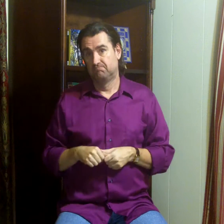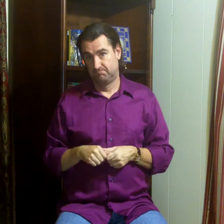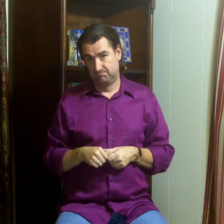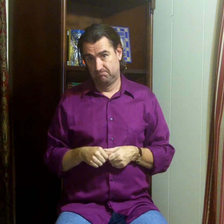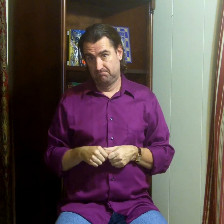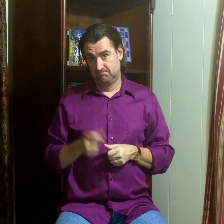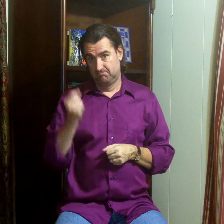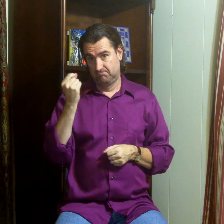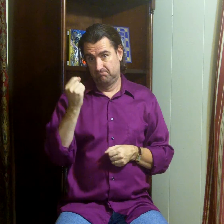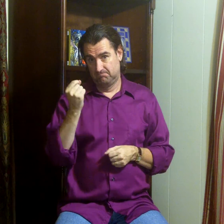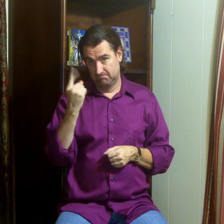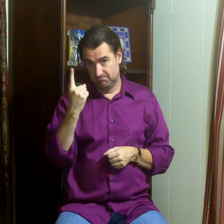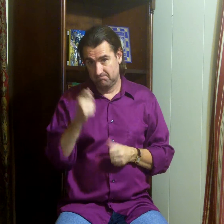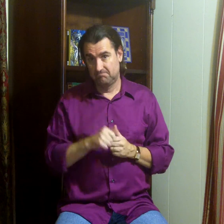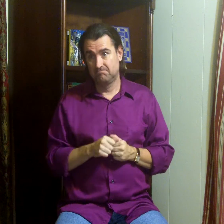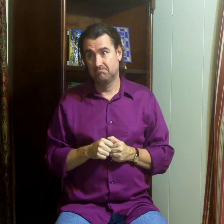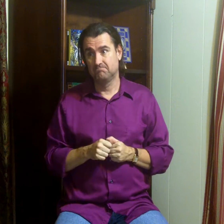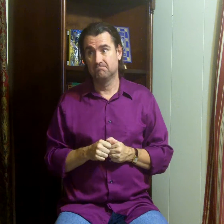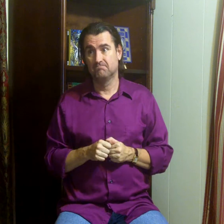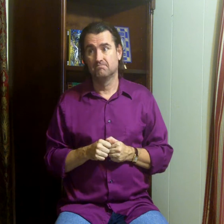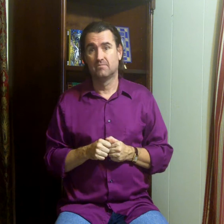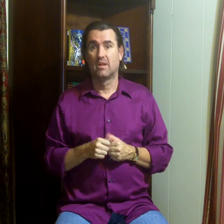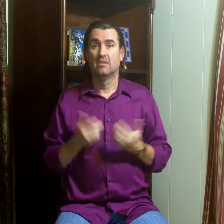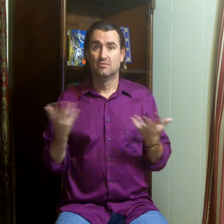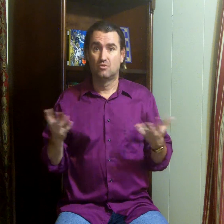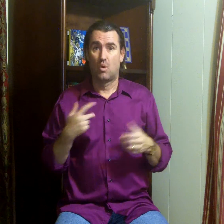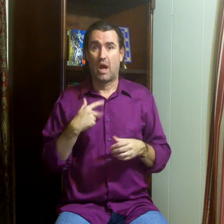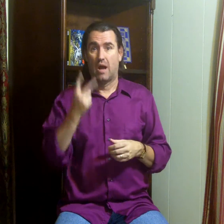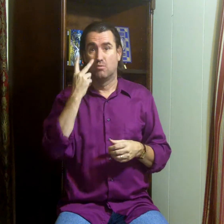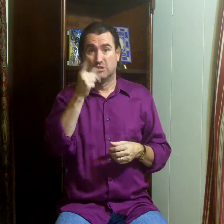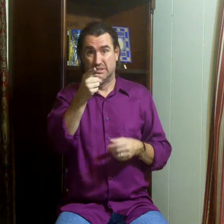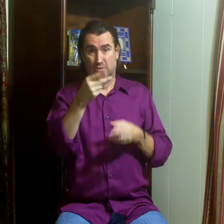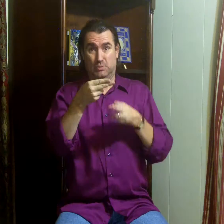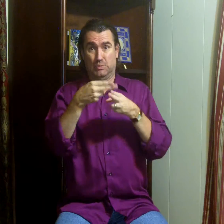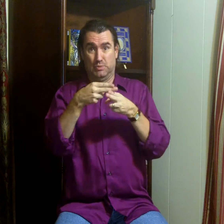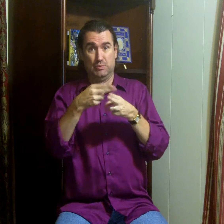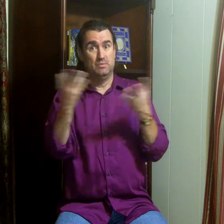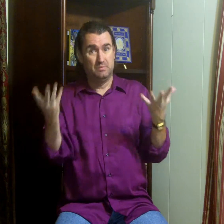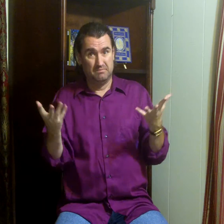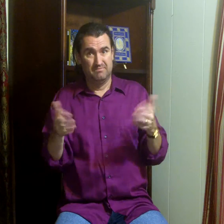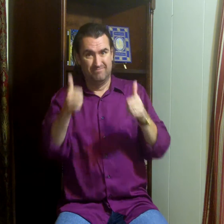So I shall see you again soon, I'm sure, in my site.